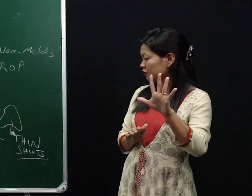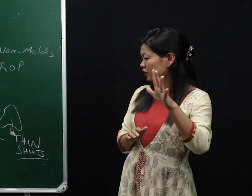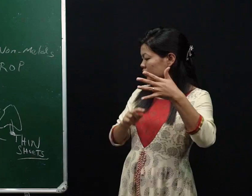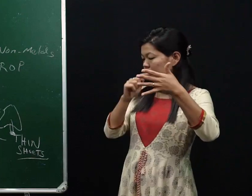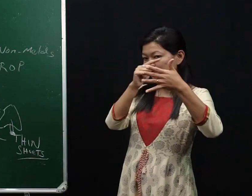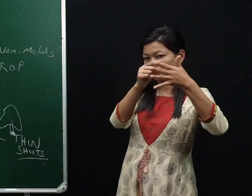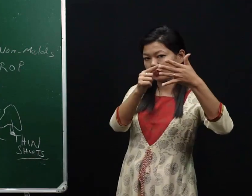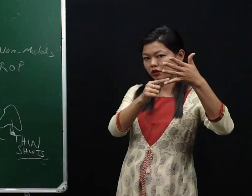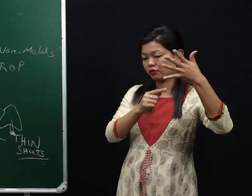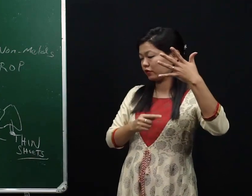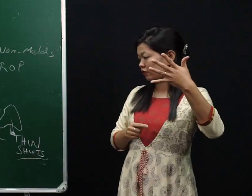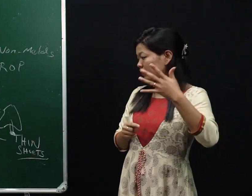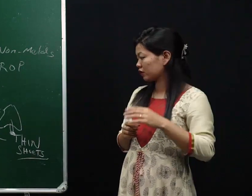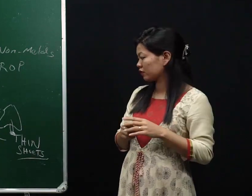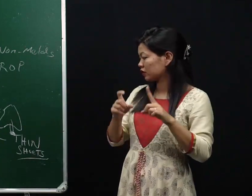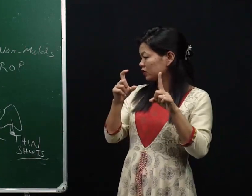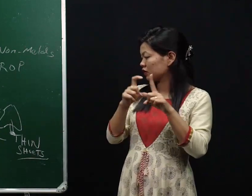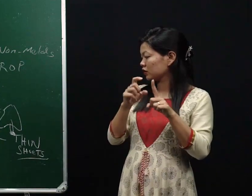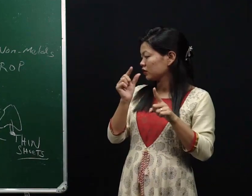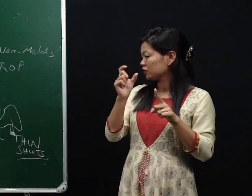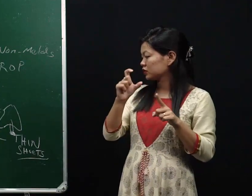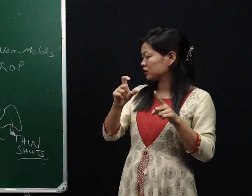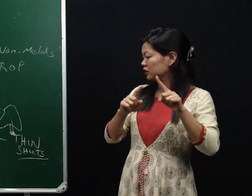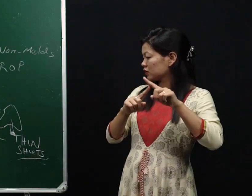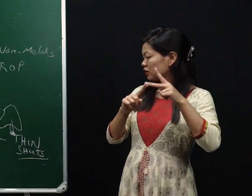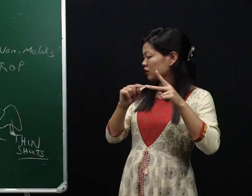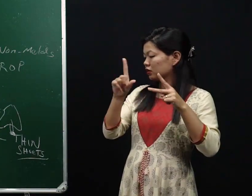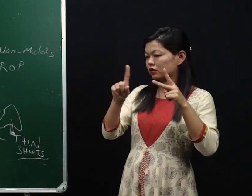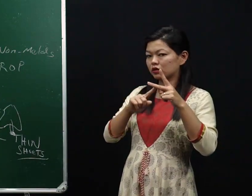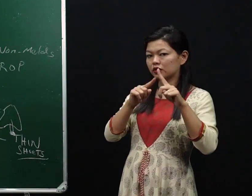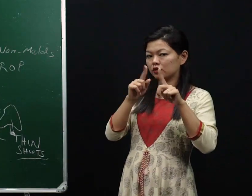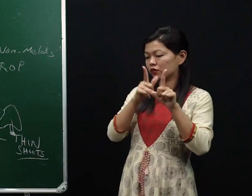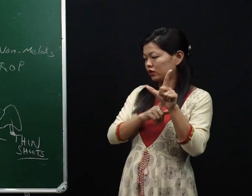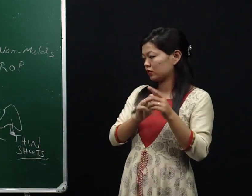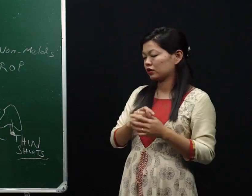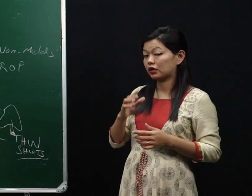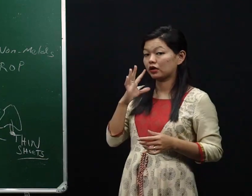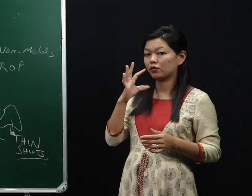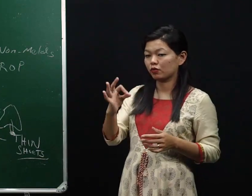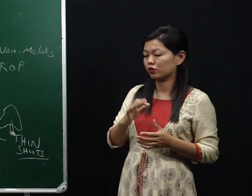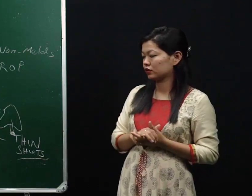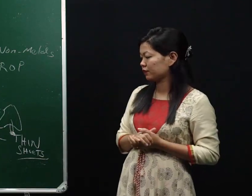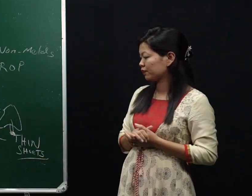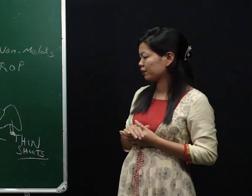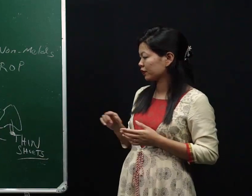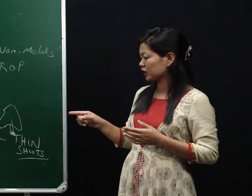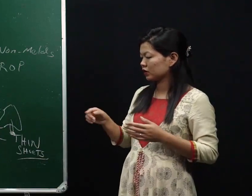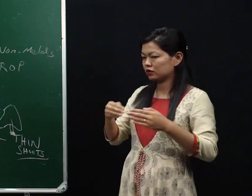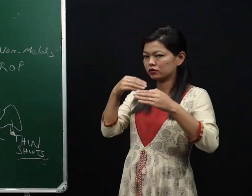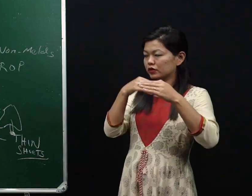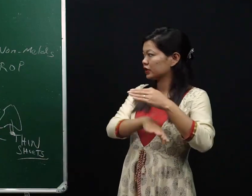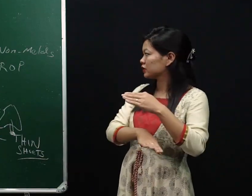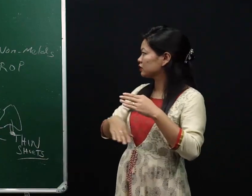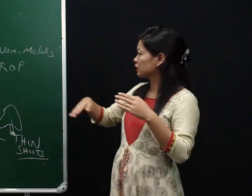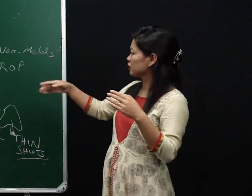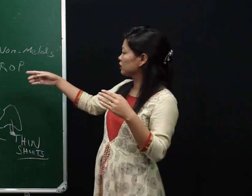Ductility. Now this ductility is also very important. Now it is a property of a metal where